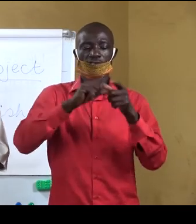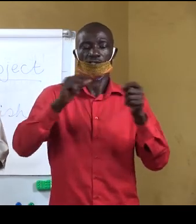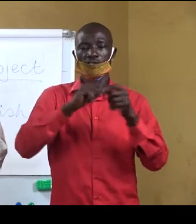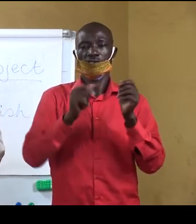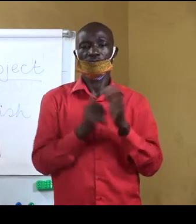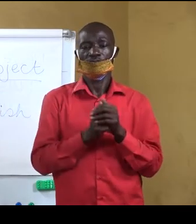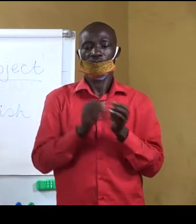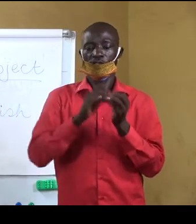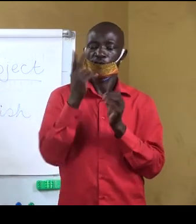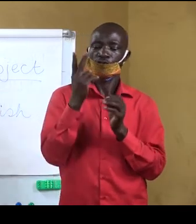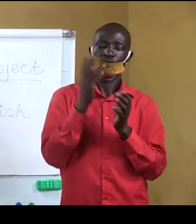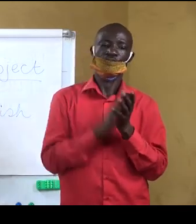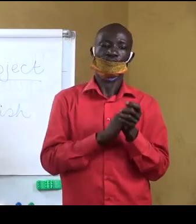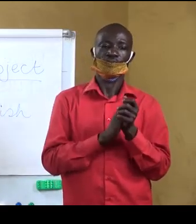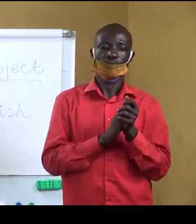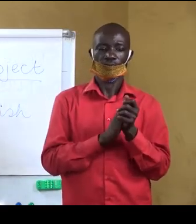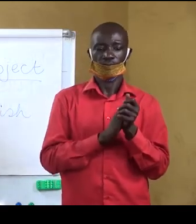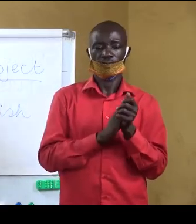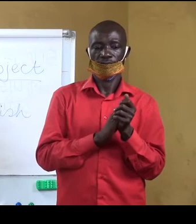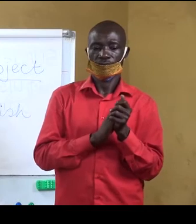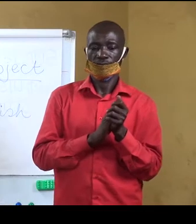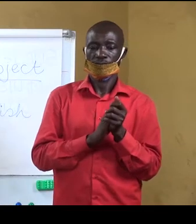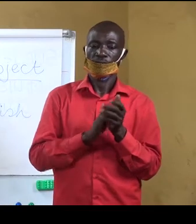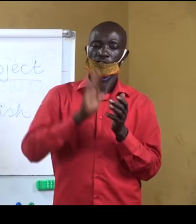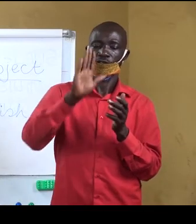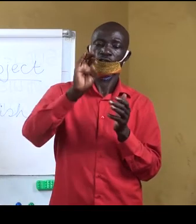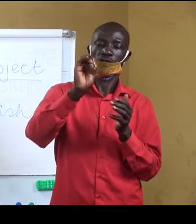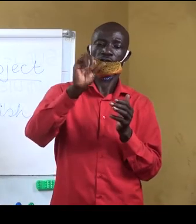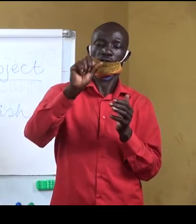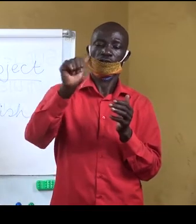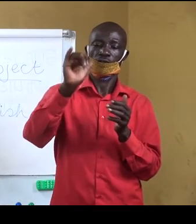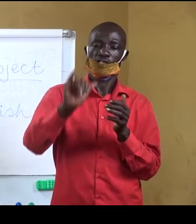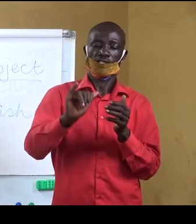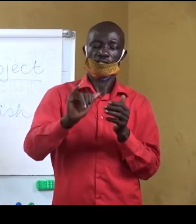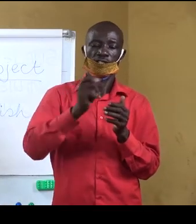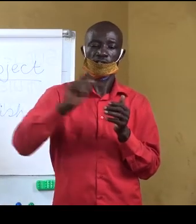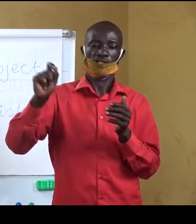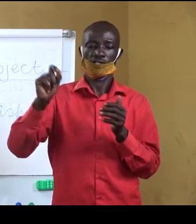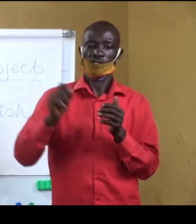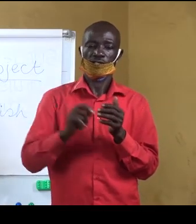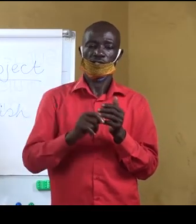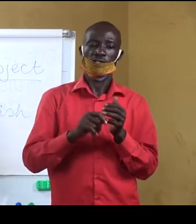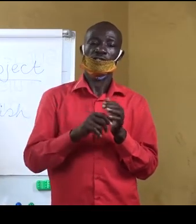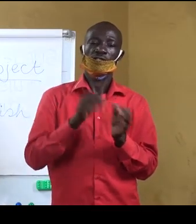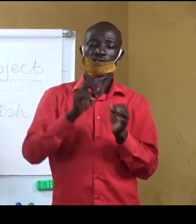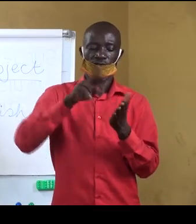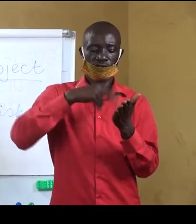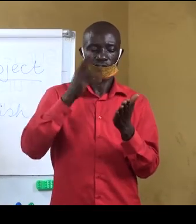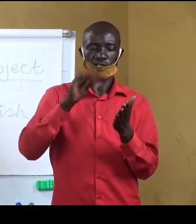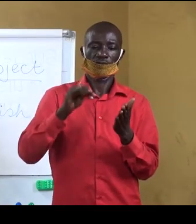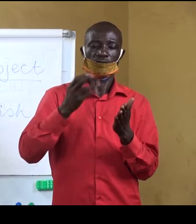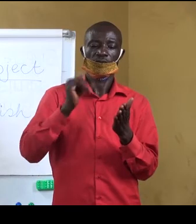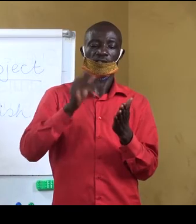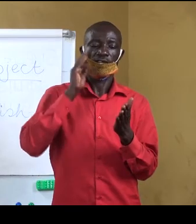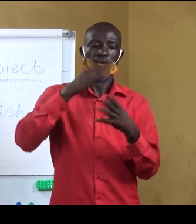Number 2, your essays Normally, if we read them, they're all